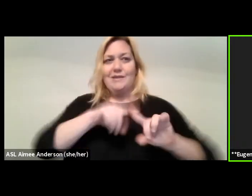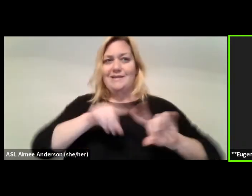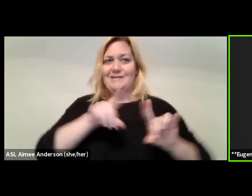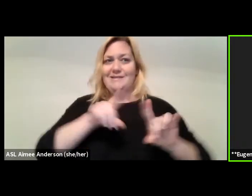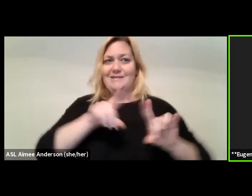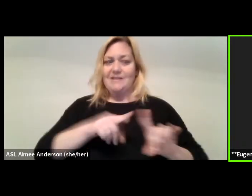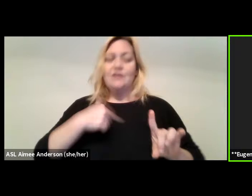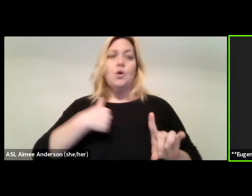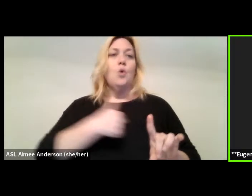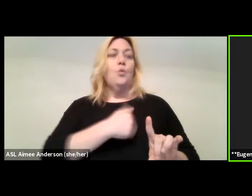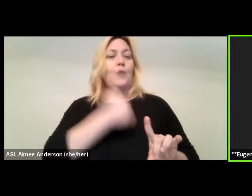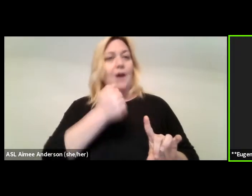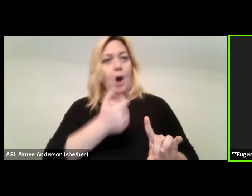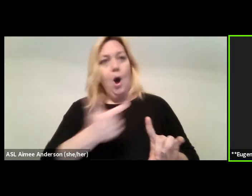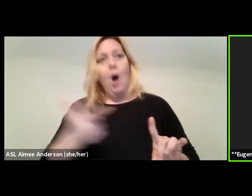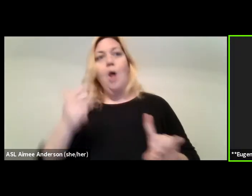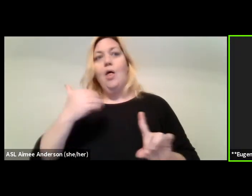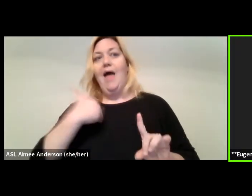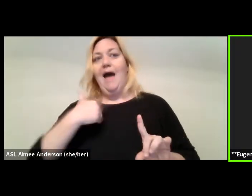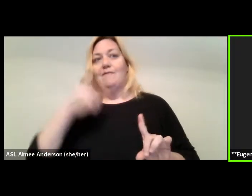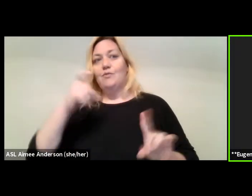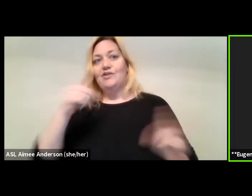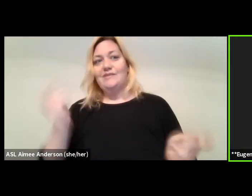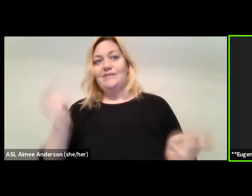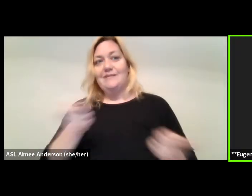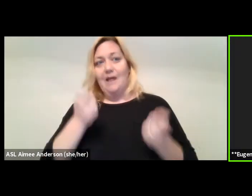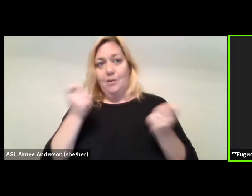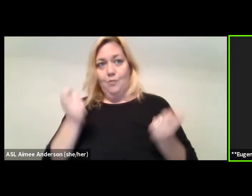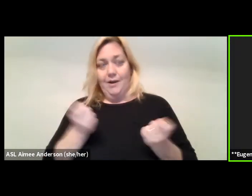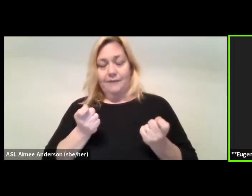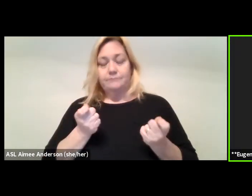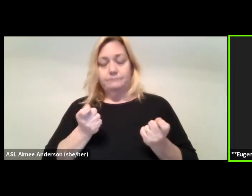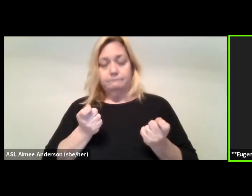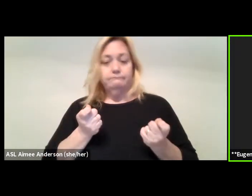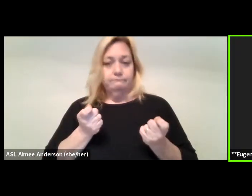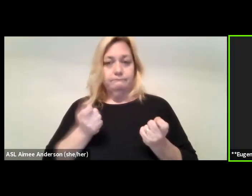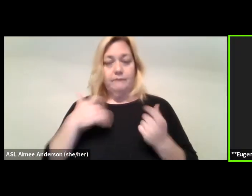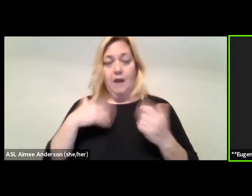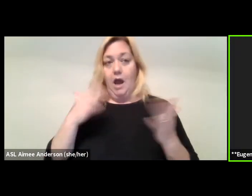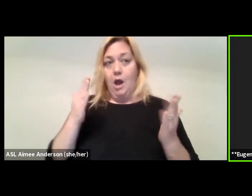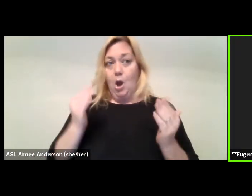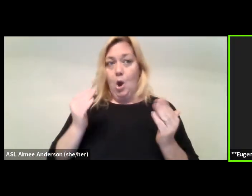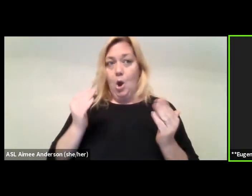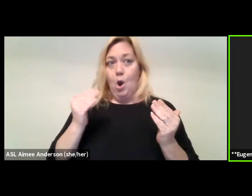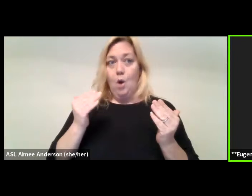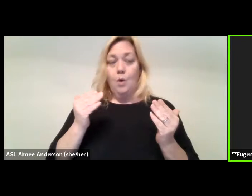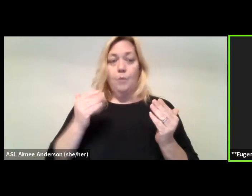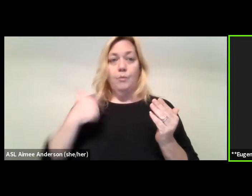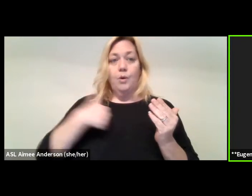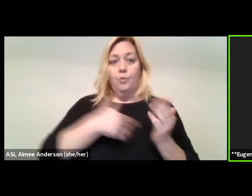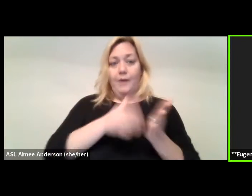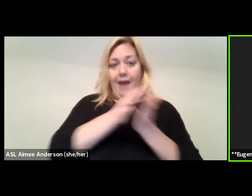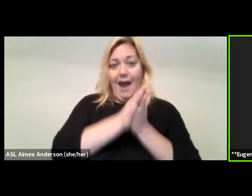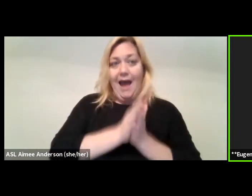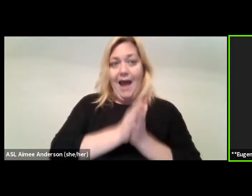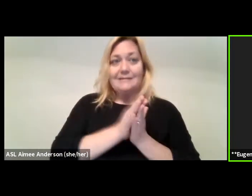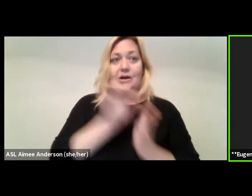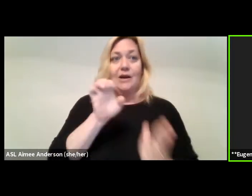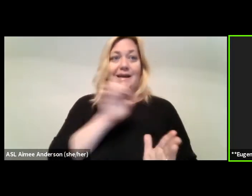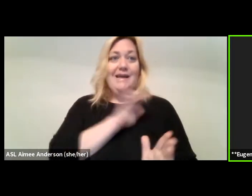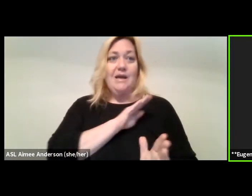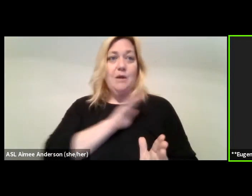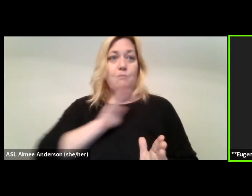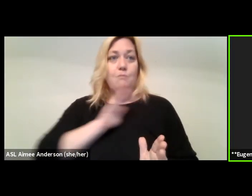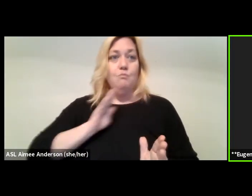all have and we should celebrate. And I wholeheartedly ask our e-board